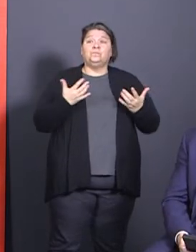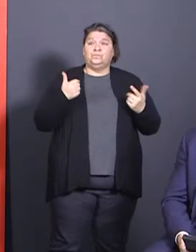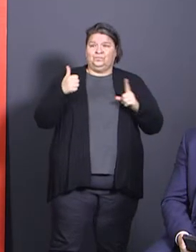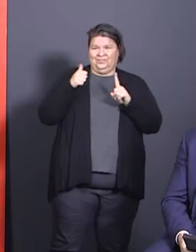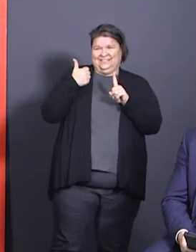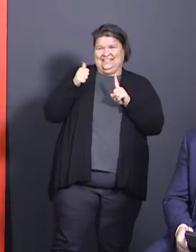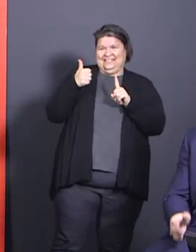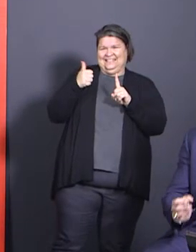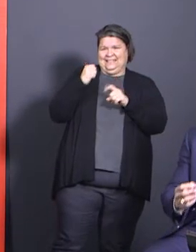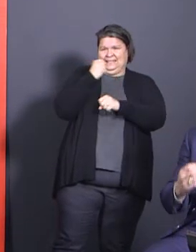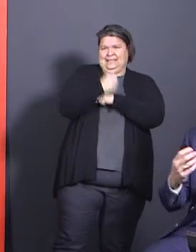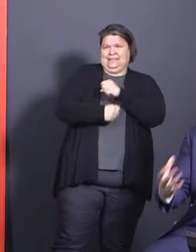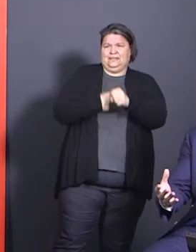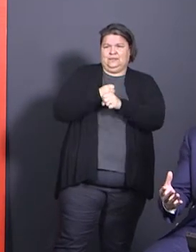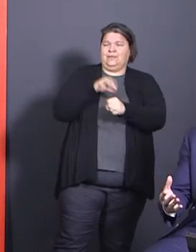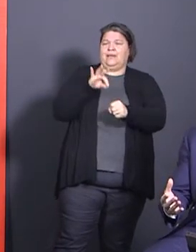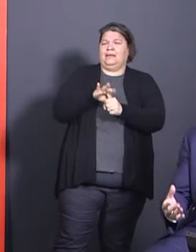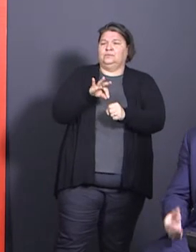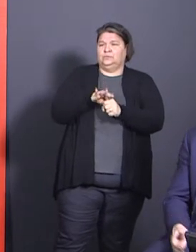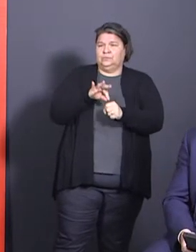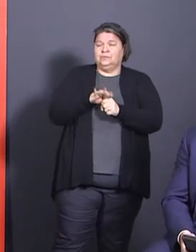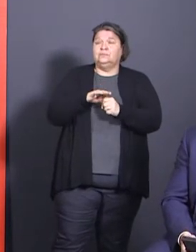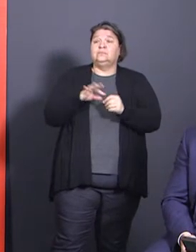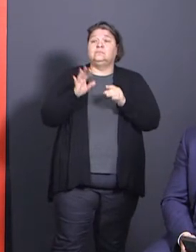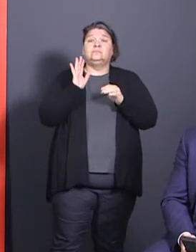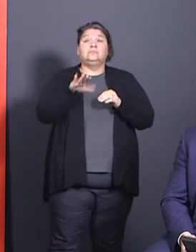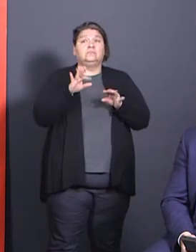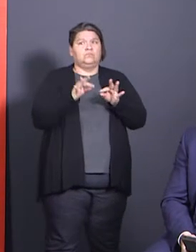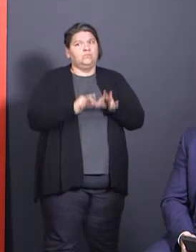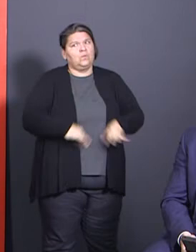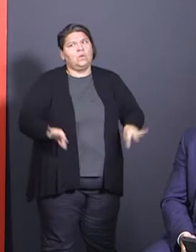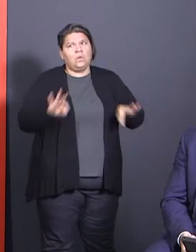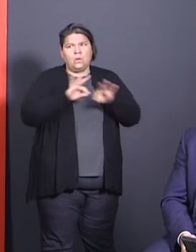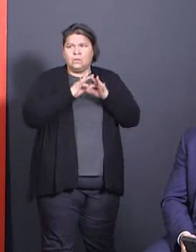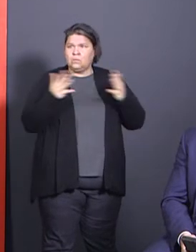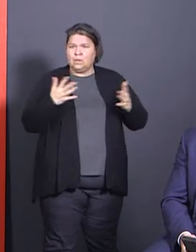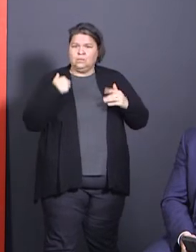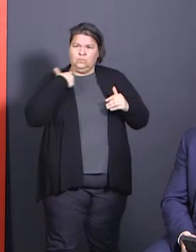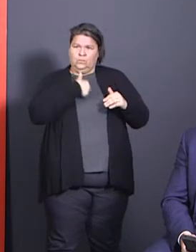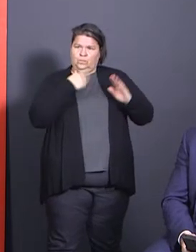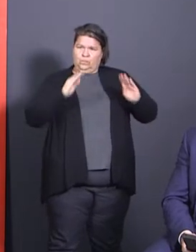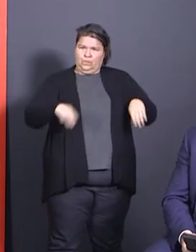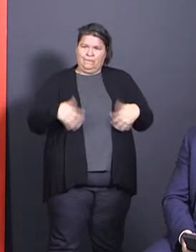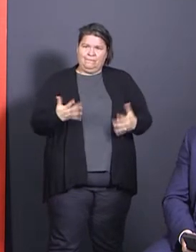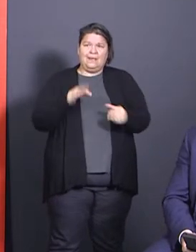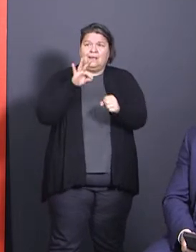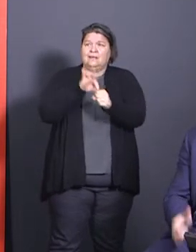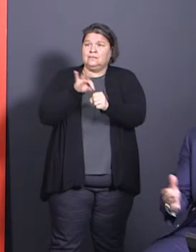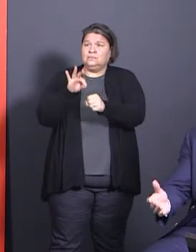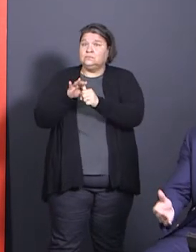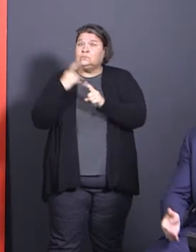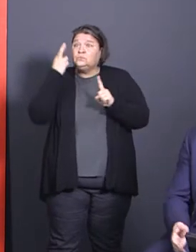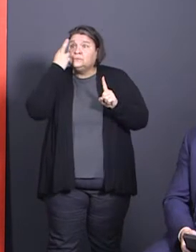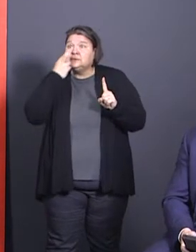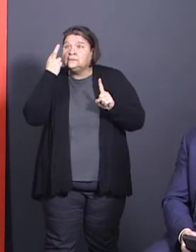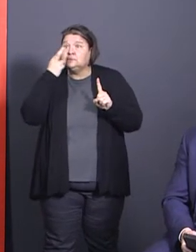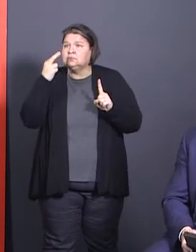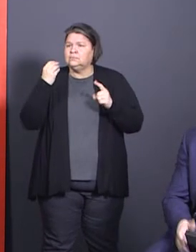crucial for us to be able to provide those services the CCPD allows us to keep our city safe. Now we're